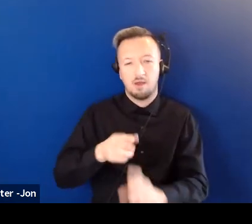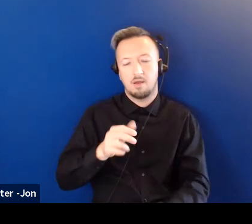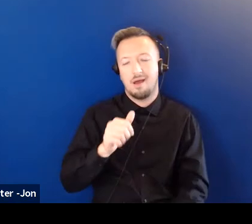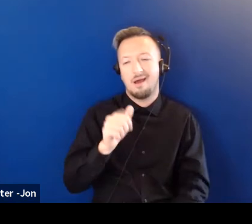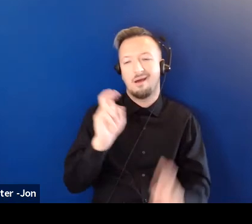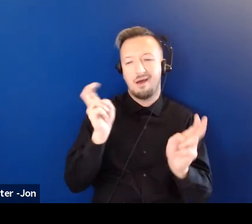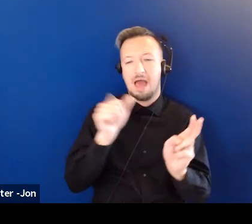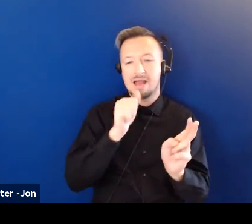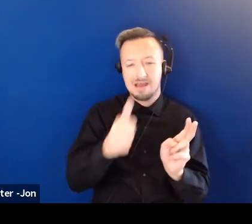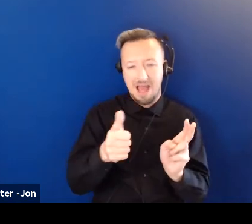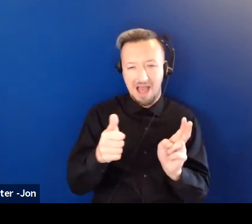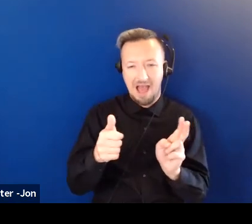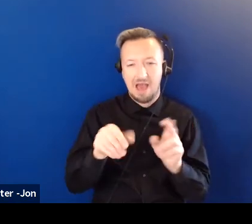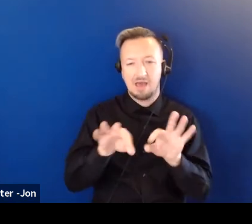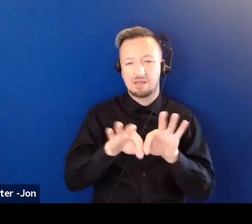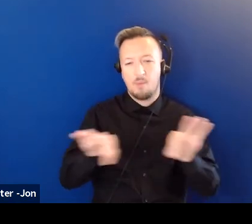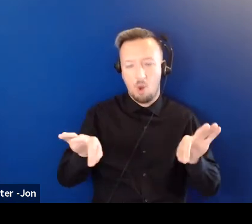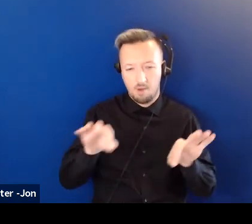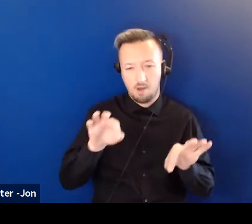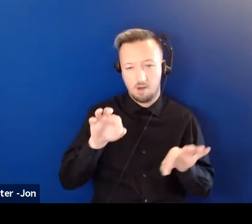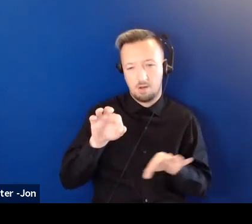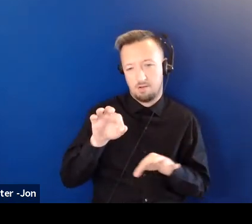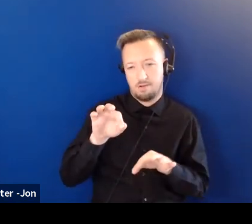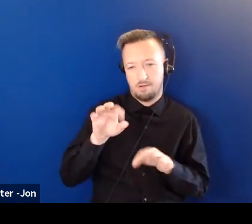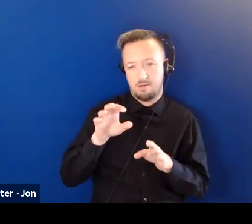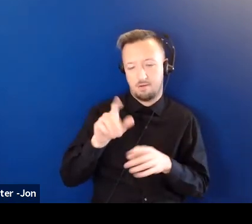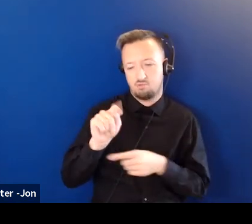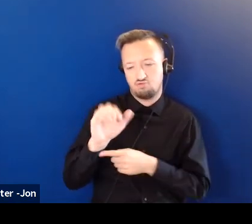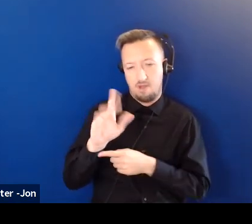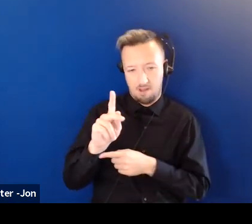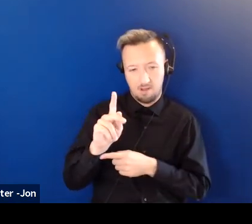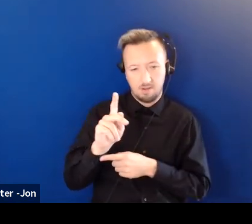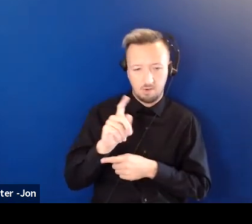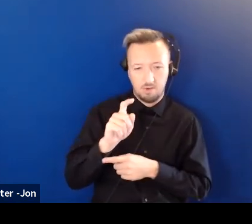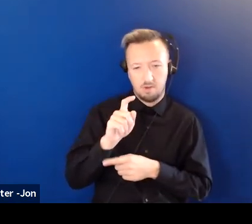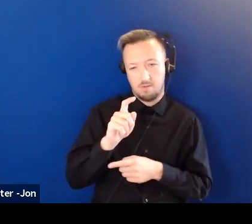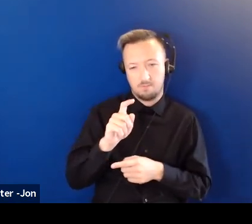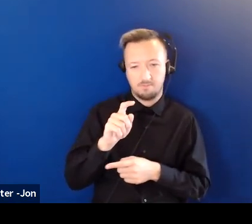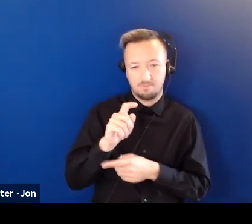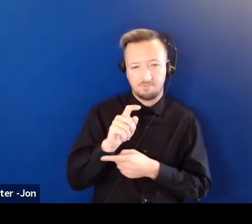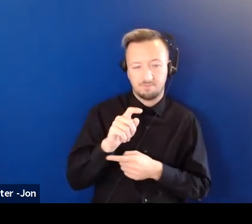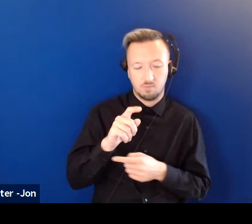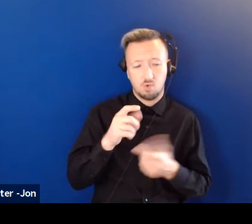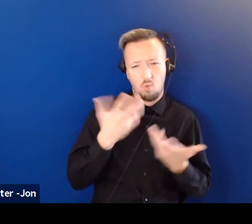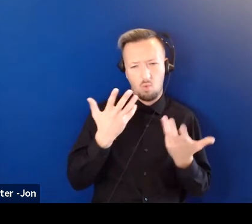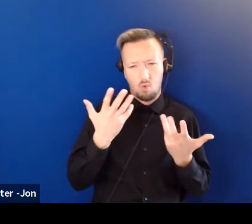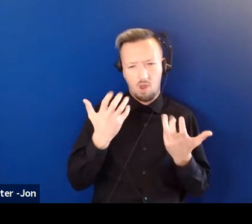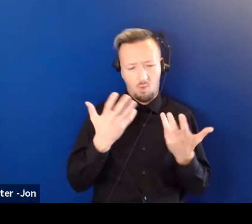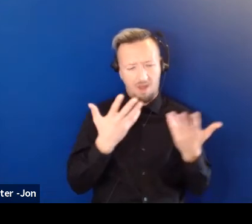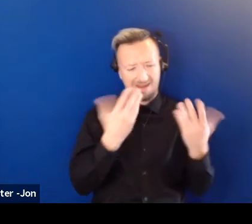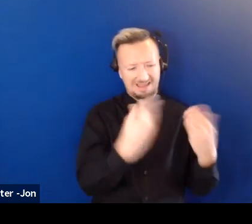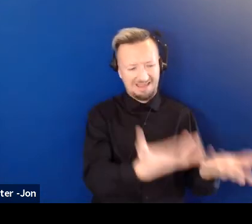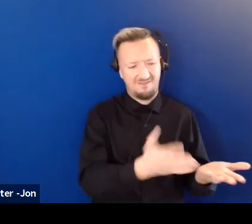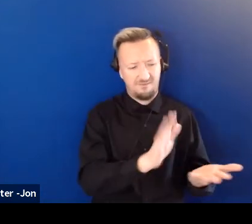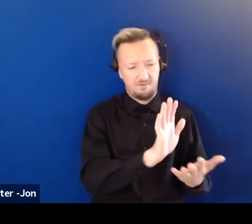diploma. You have to take a certain amount, certain classes to get a high school diploma. And youth have a right to choose and know for themselves.